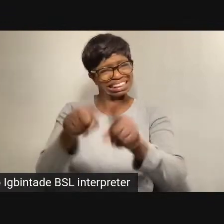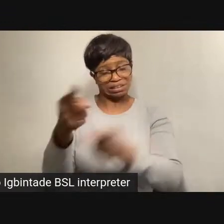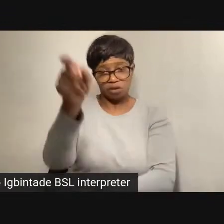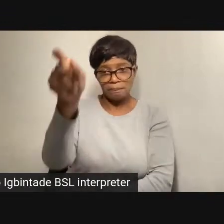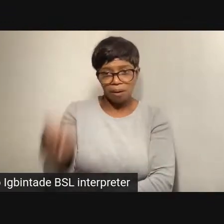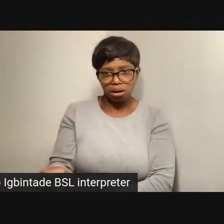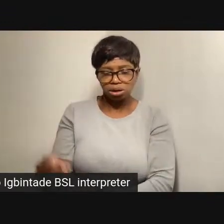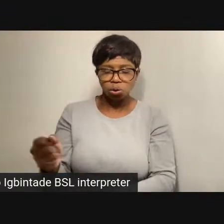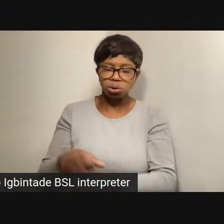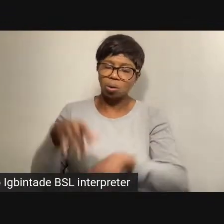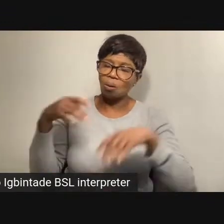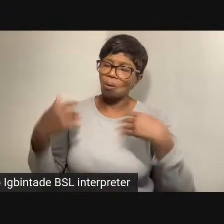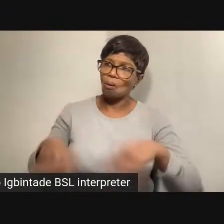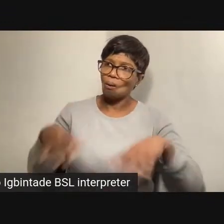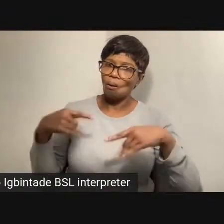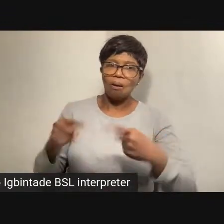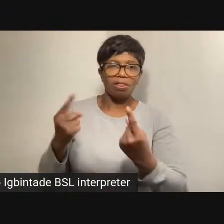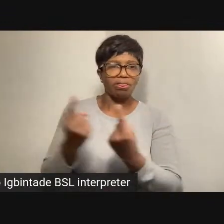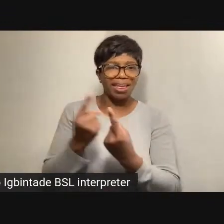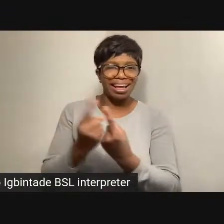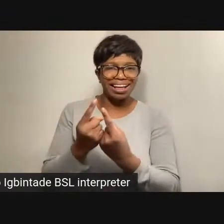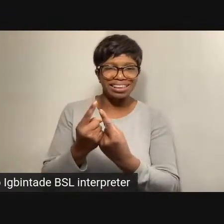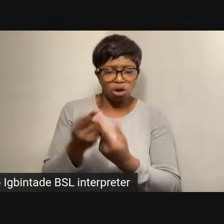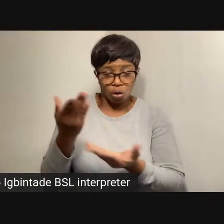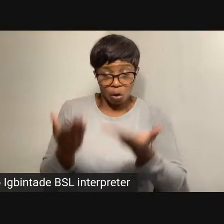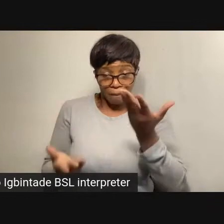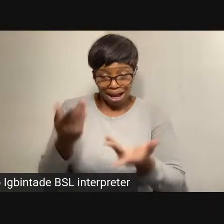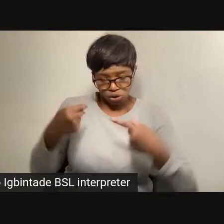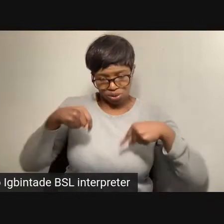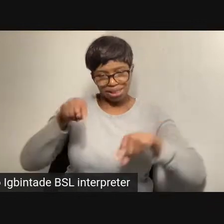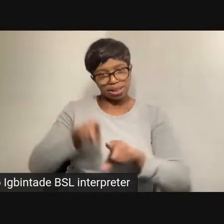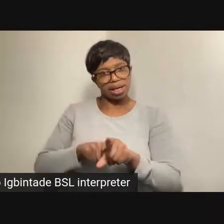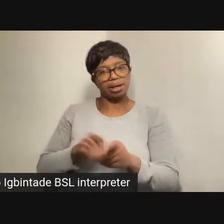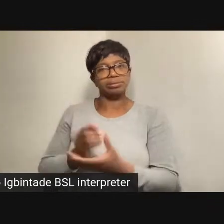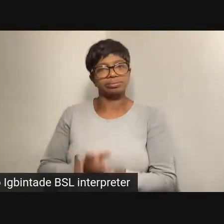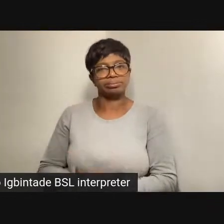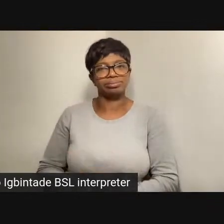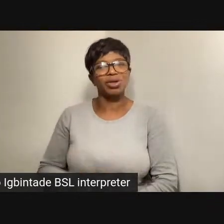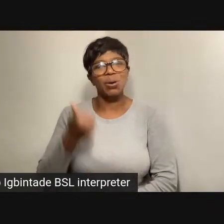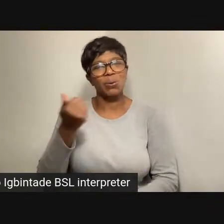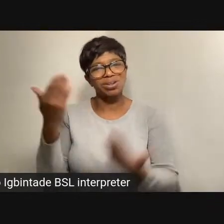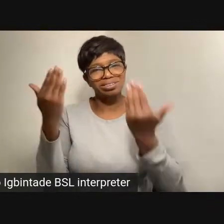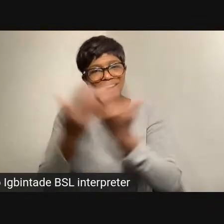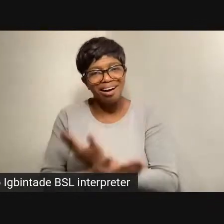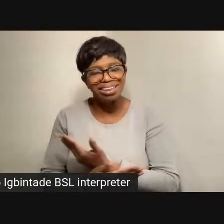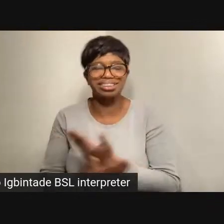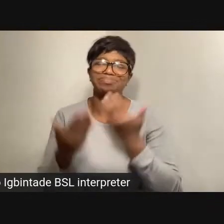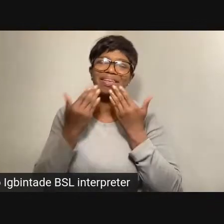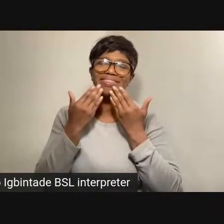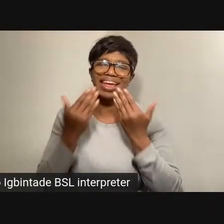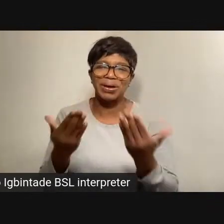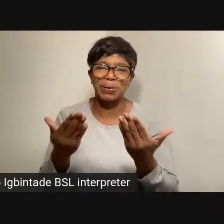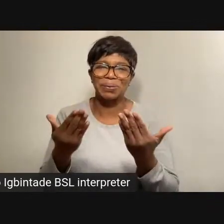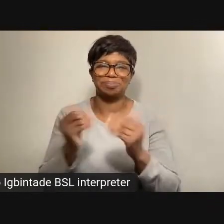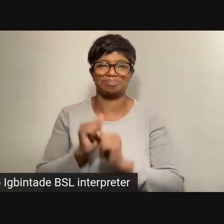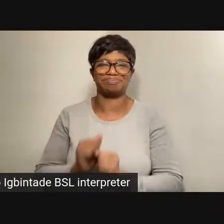doing amazing things than you did this year. Good night and thank you.